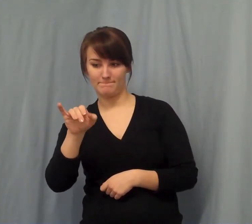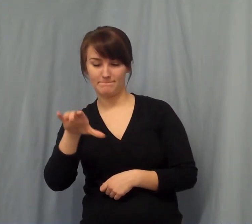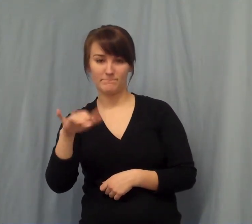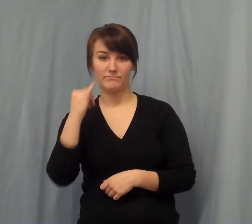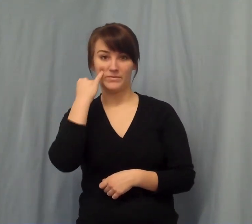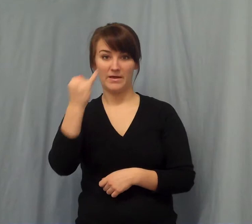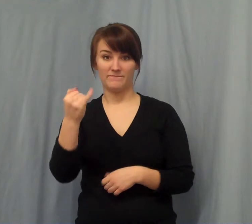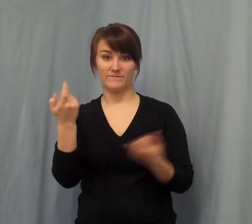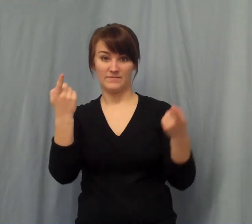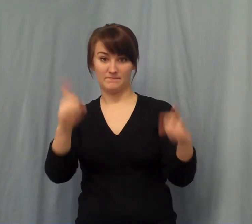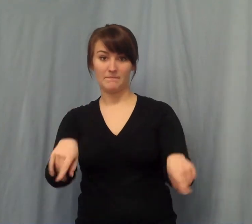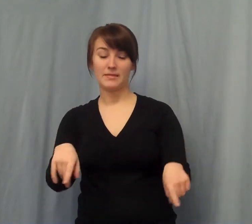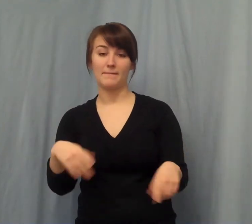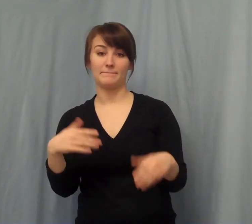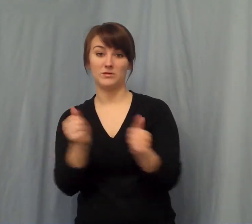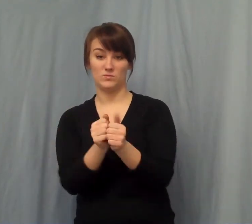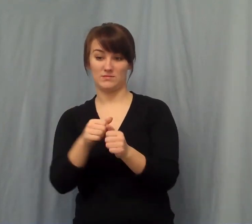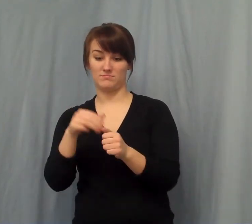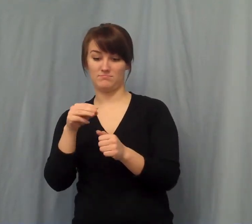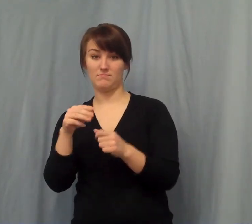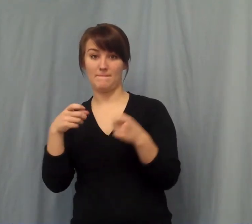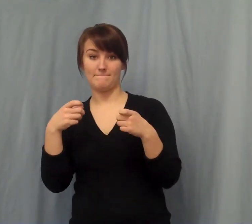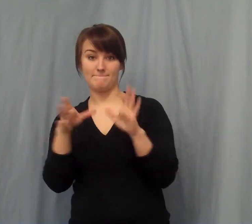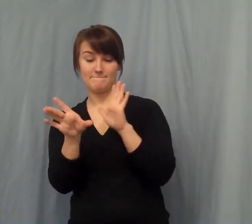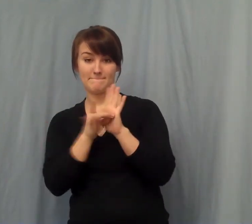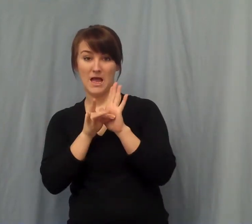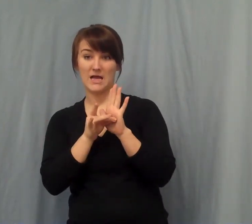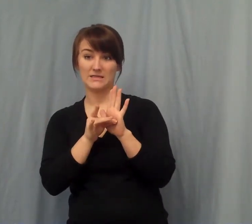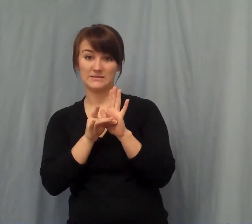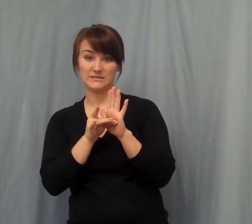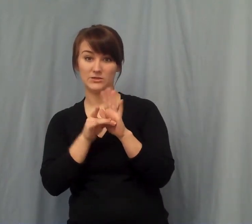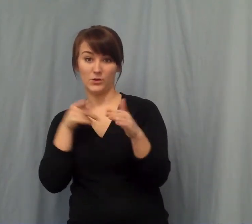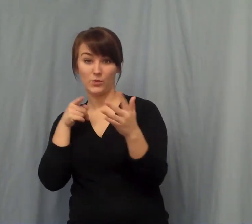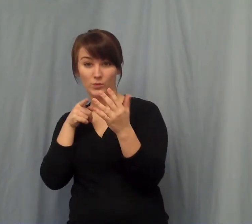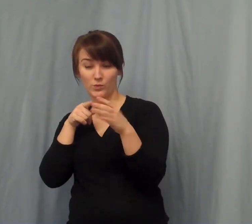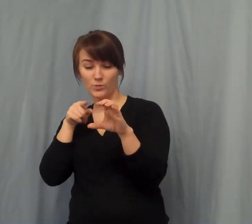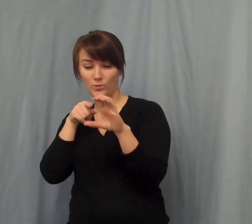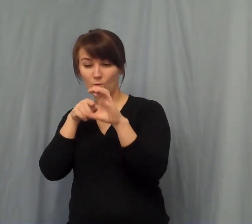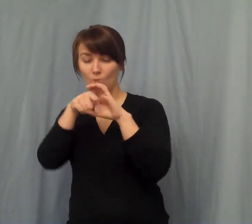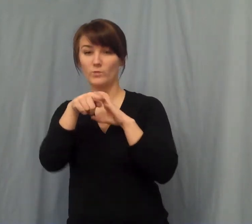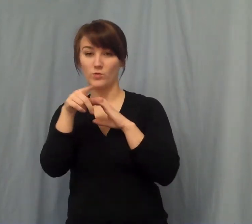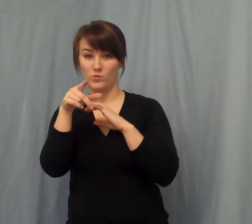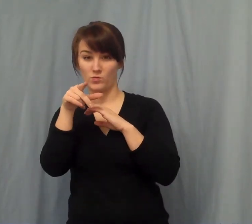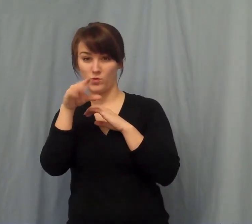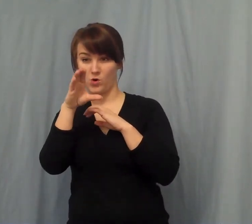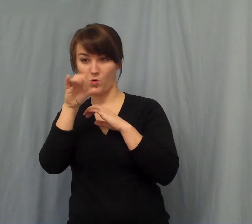wire, we can get those electrons to flow. Very good, you remembered. On the next page, what?